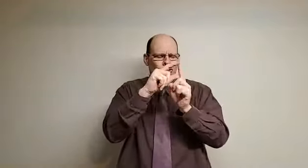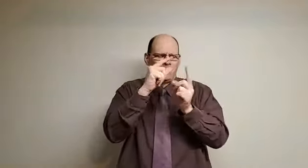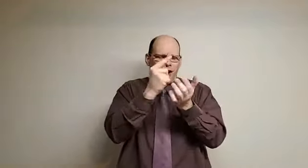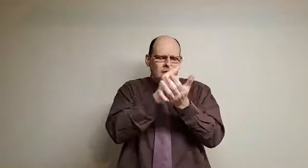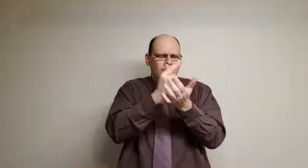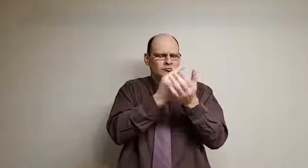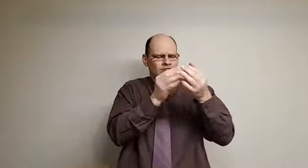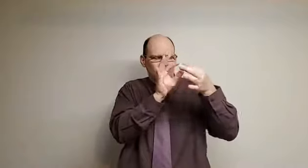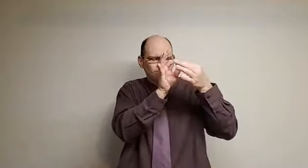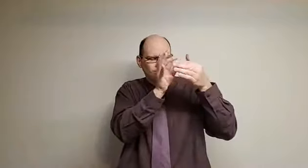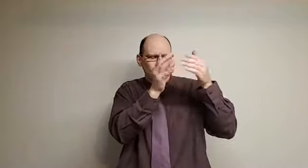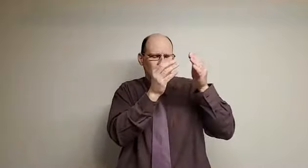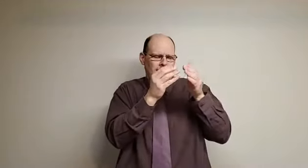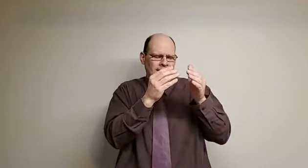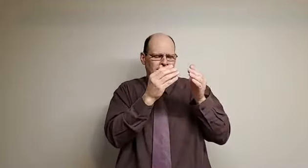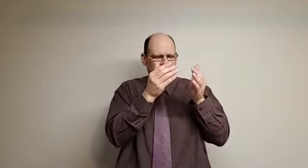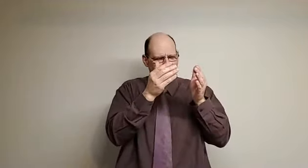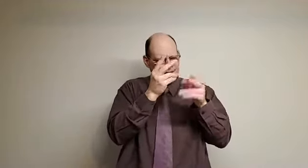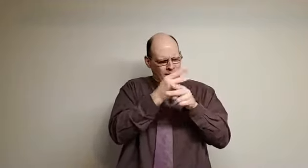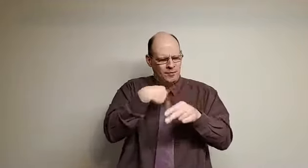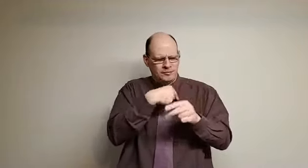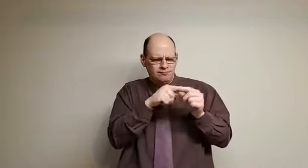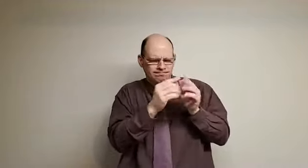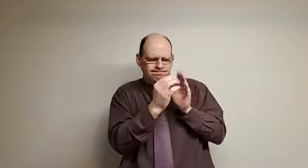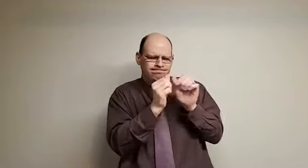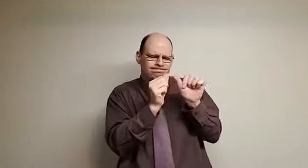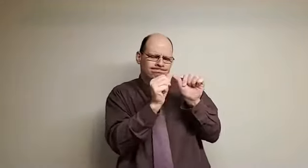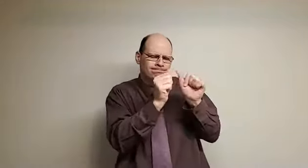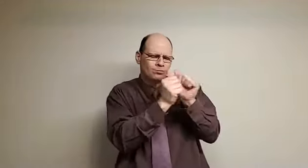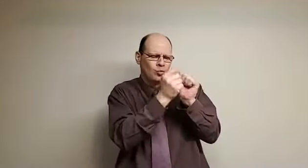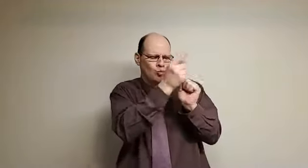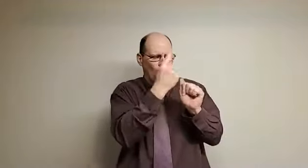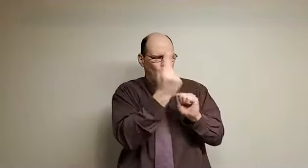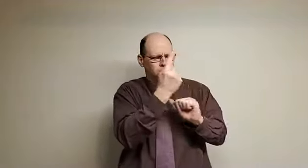again to study it in the gospel and we ask that you would continue